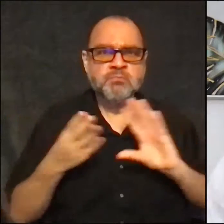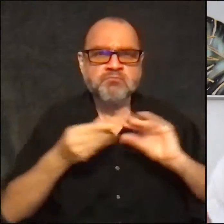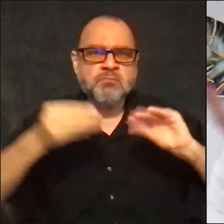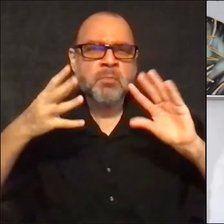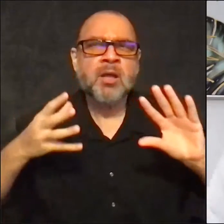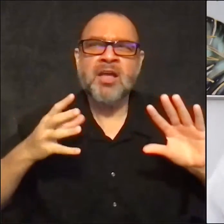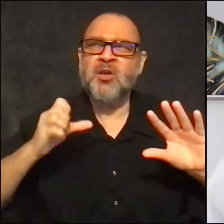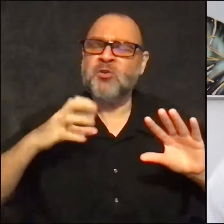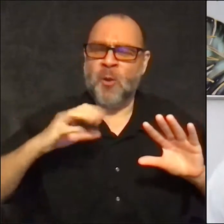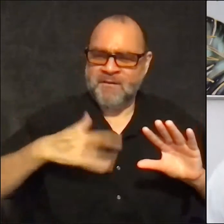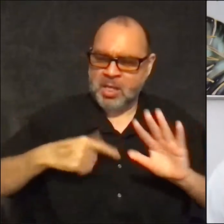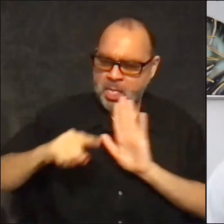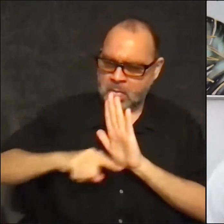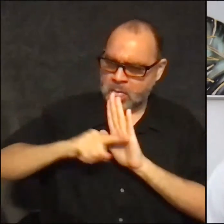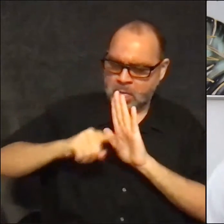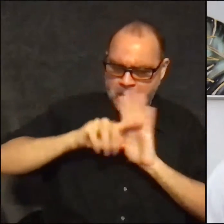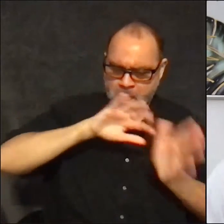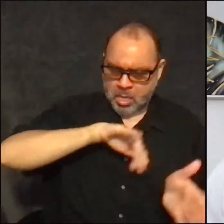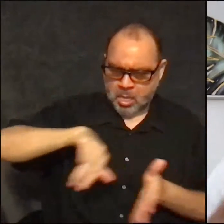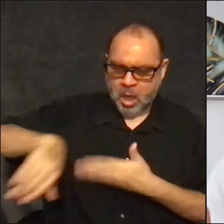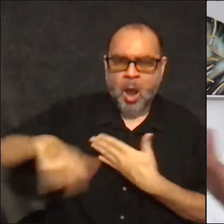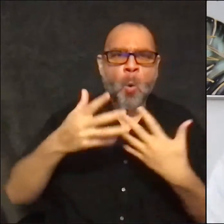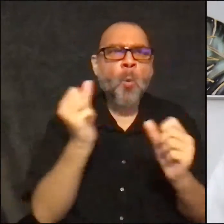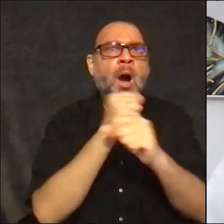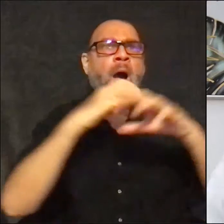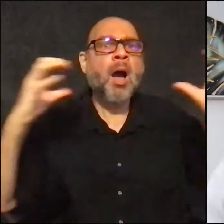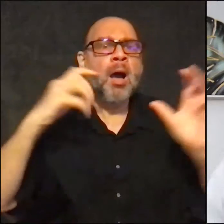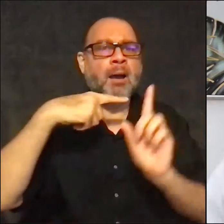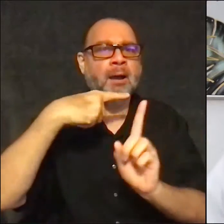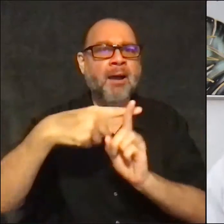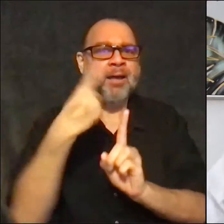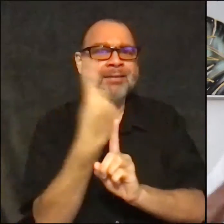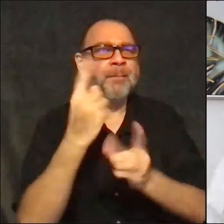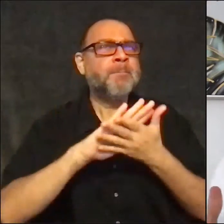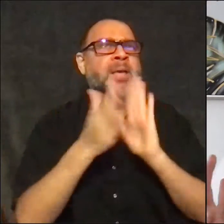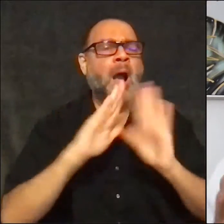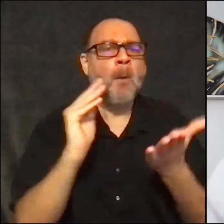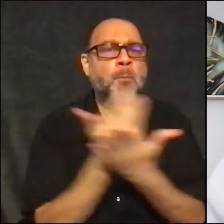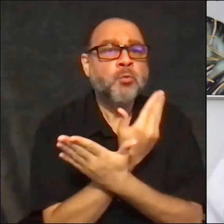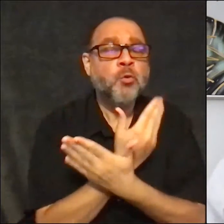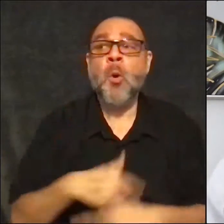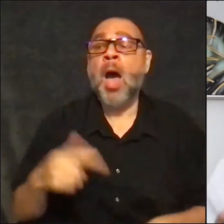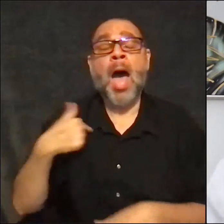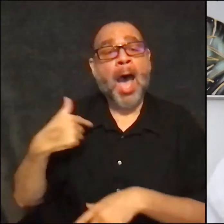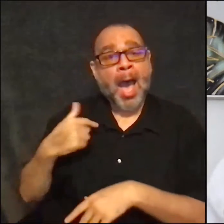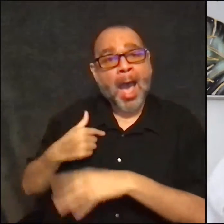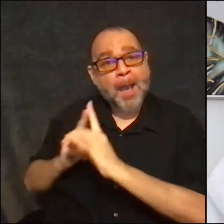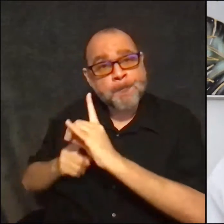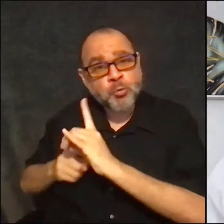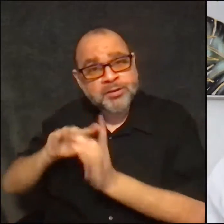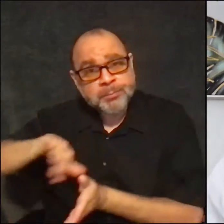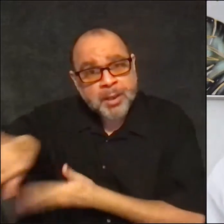So I actually left activism behind, left the Buddhism behind, studied world religions,